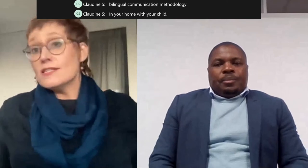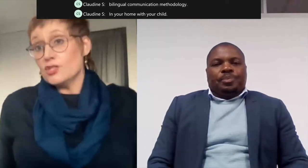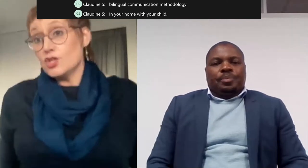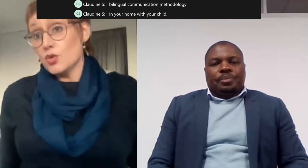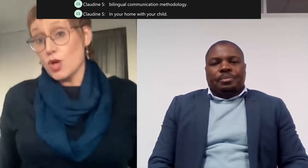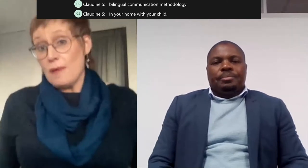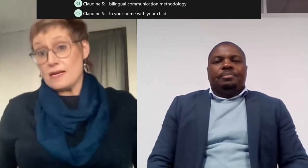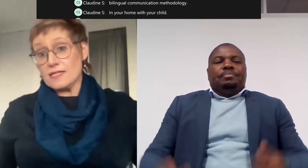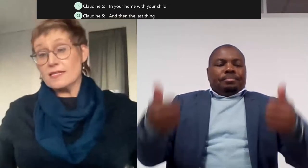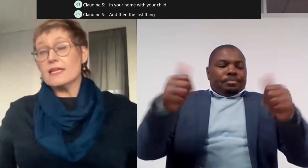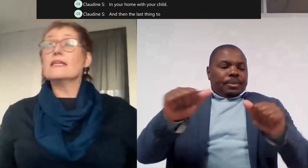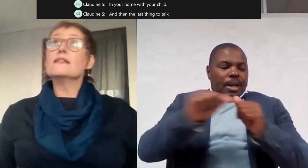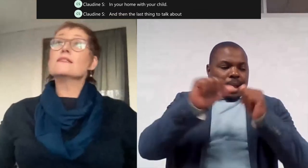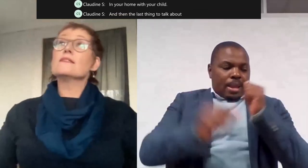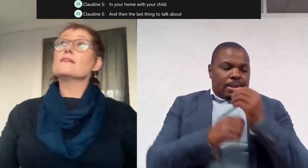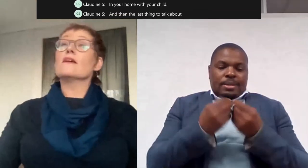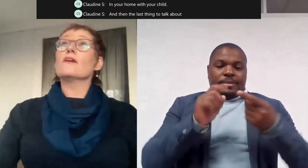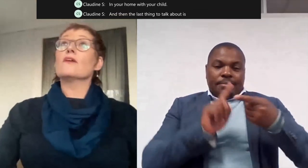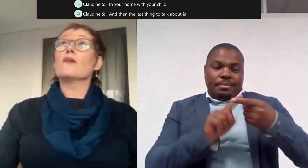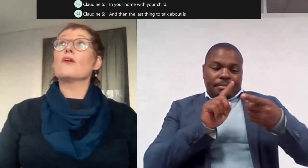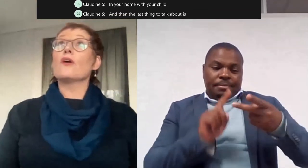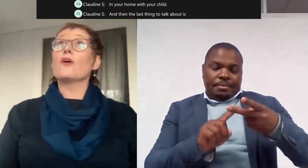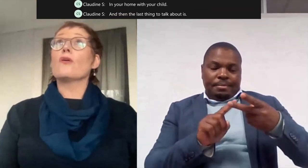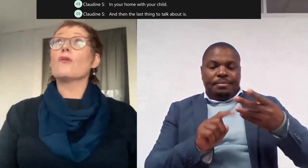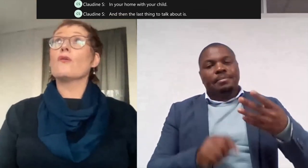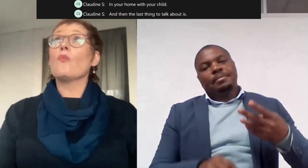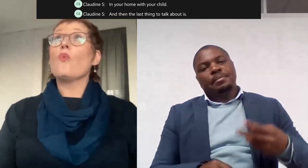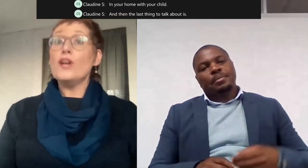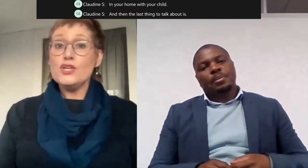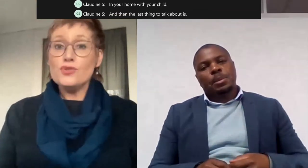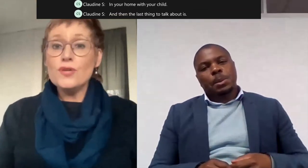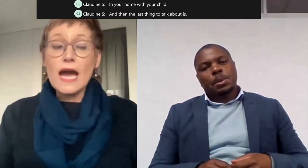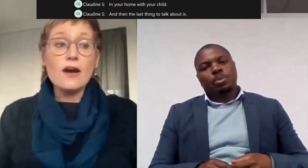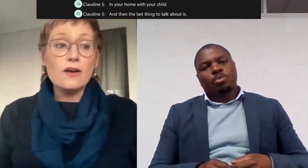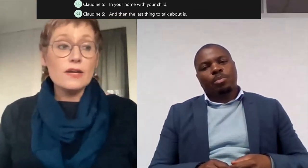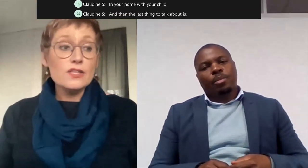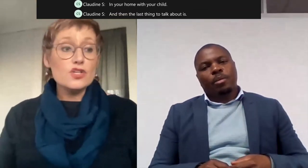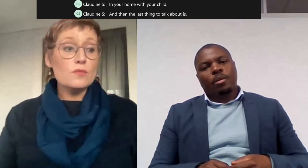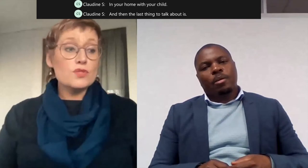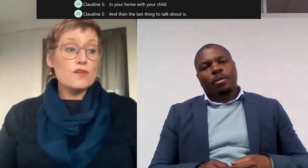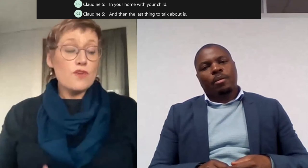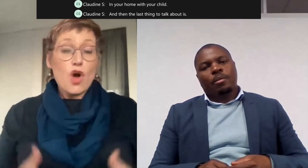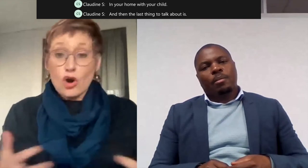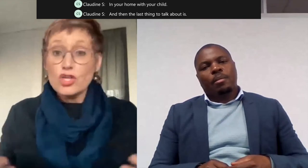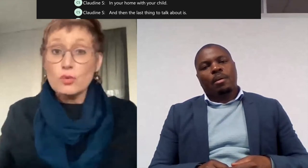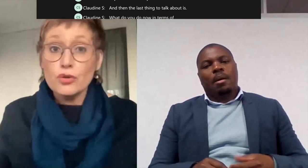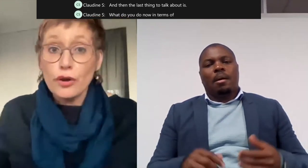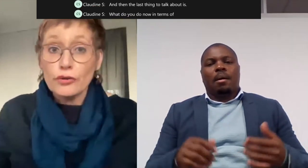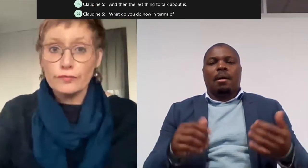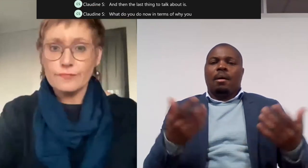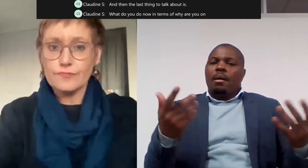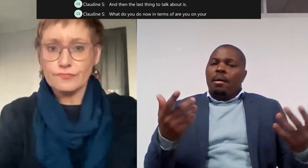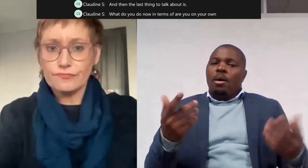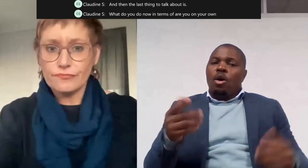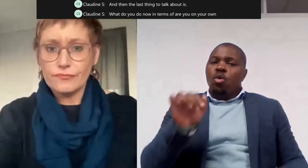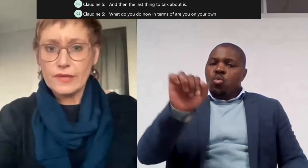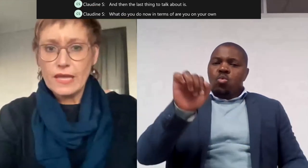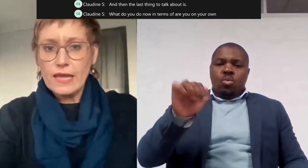And then the last thing to talk about is, what do you do now in terms of, are you on your